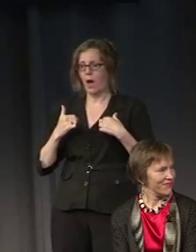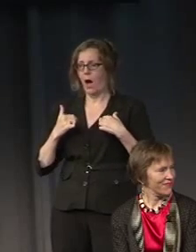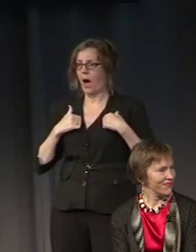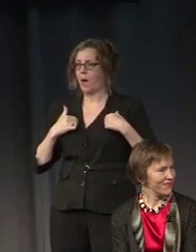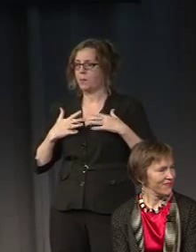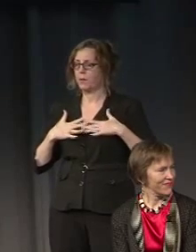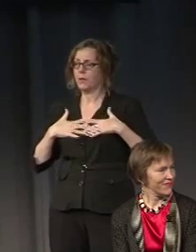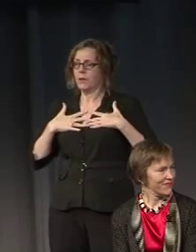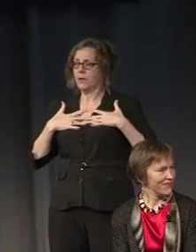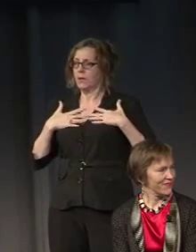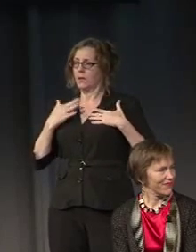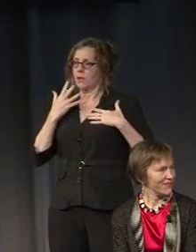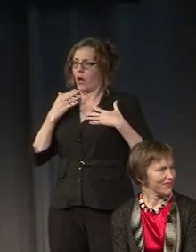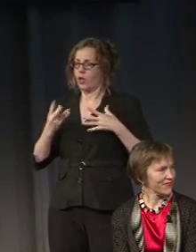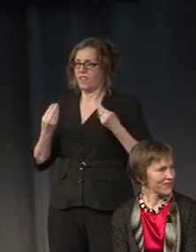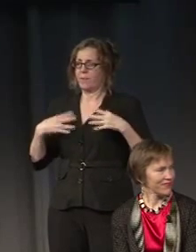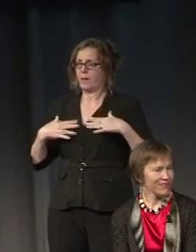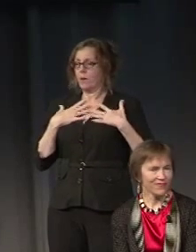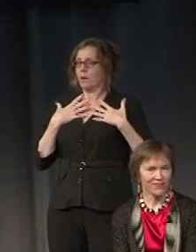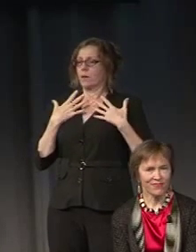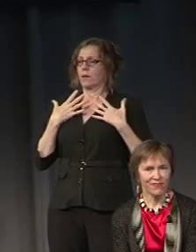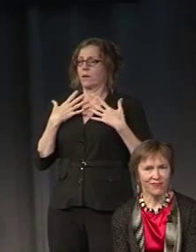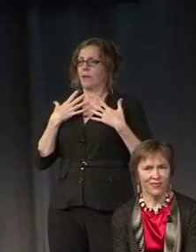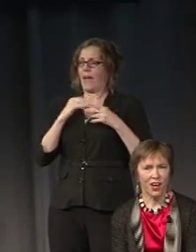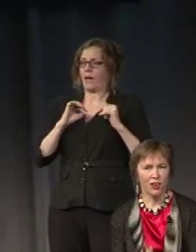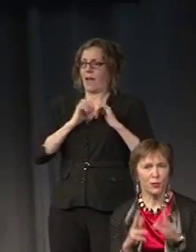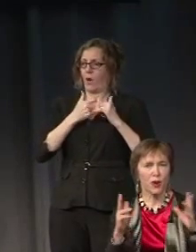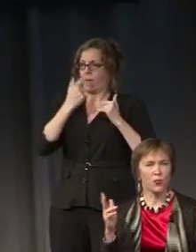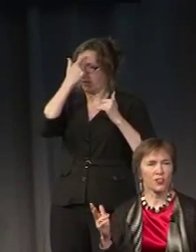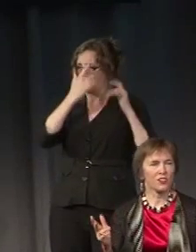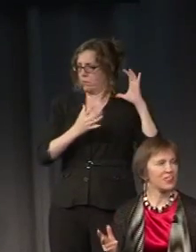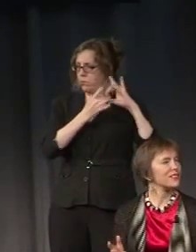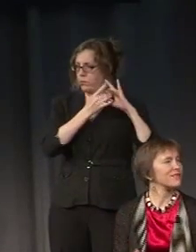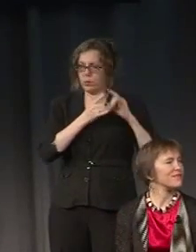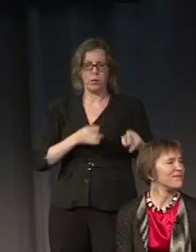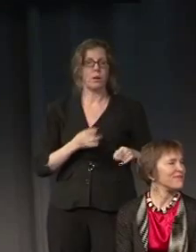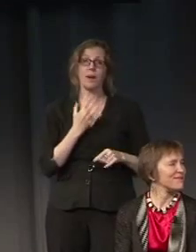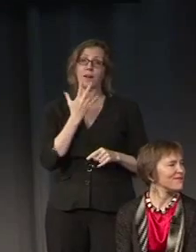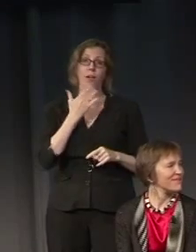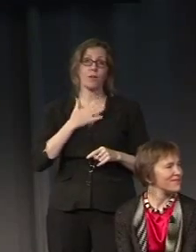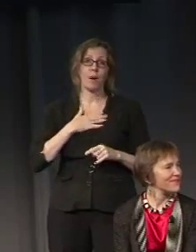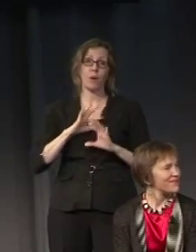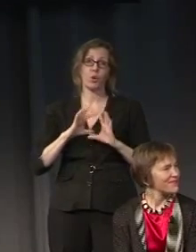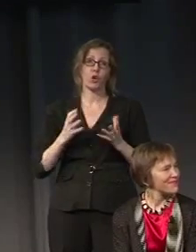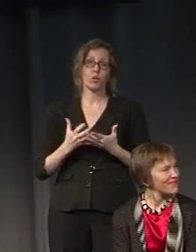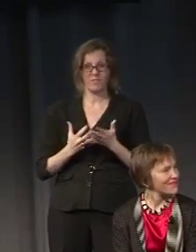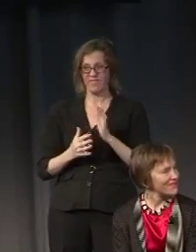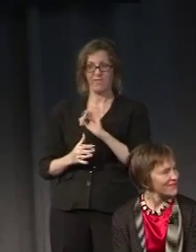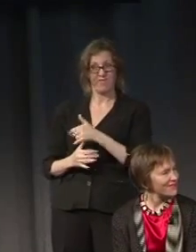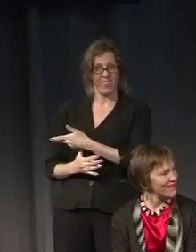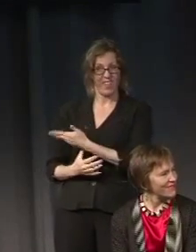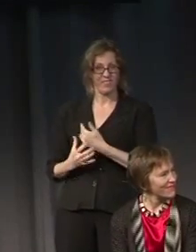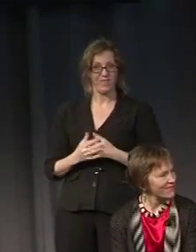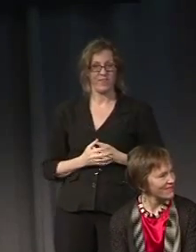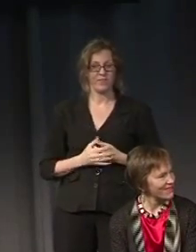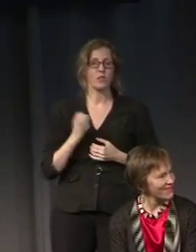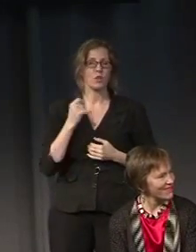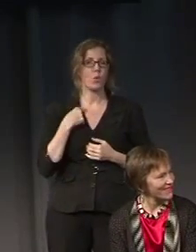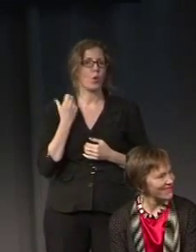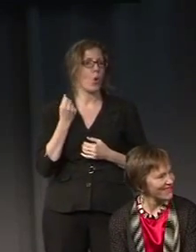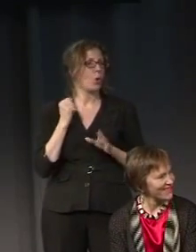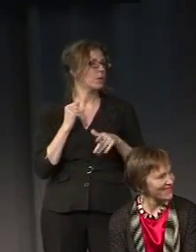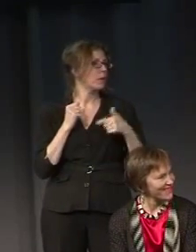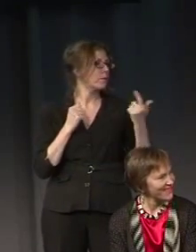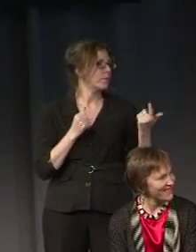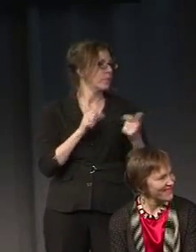moved by color and a neural basis. Color my world. Color your world. And I'll let off the